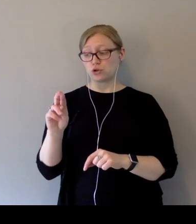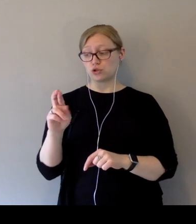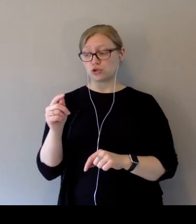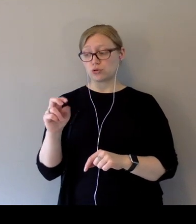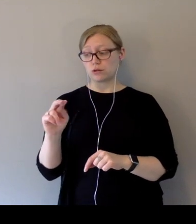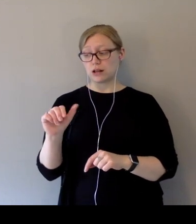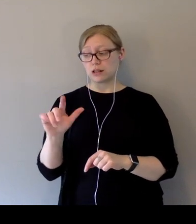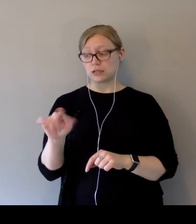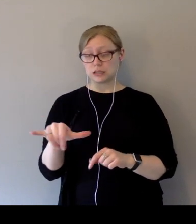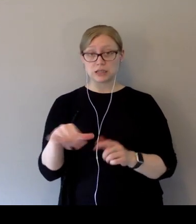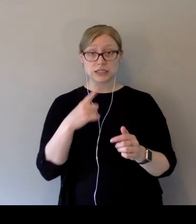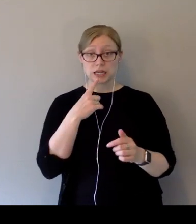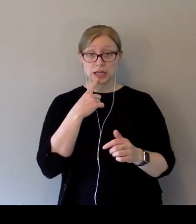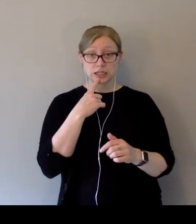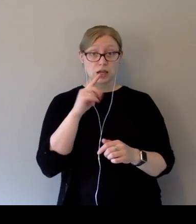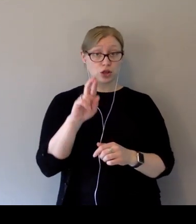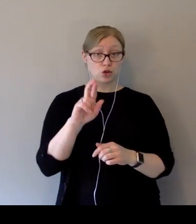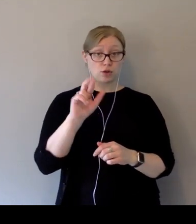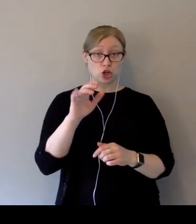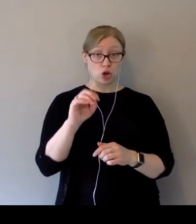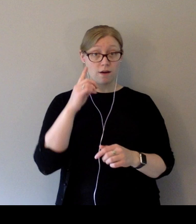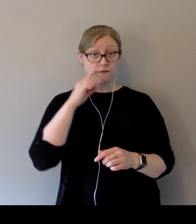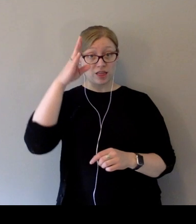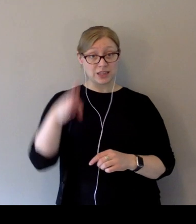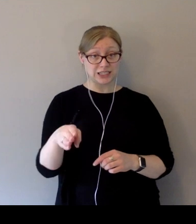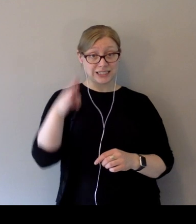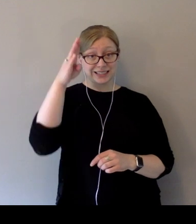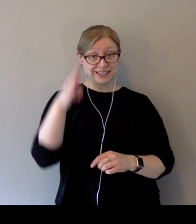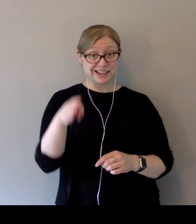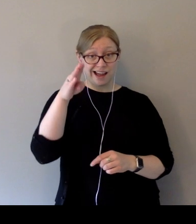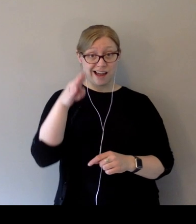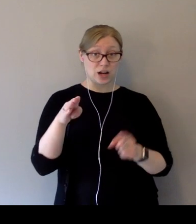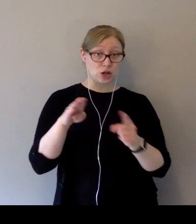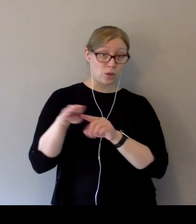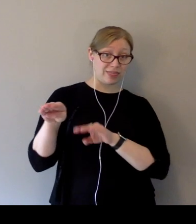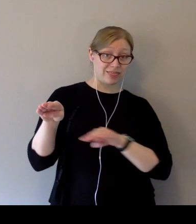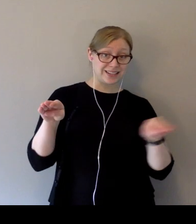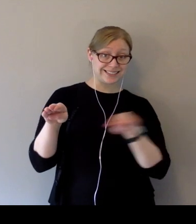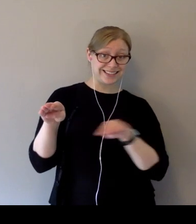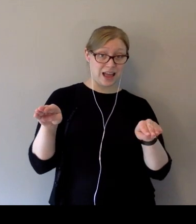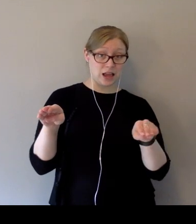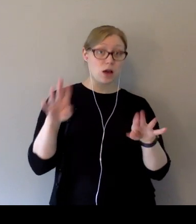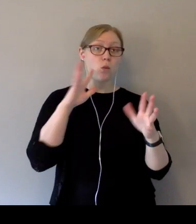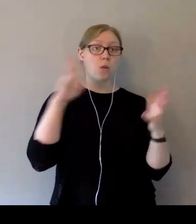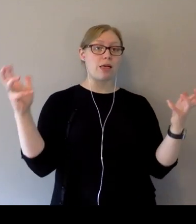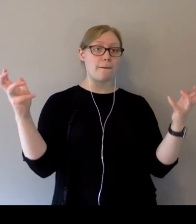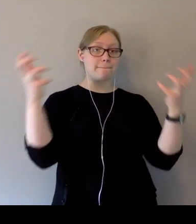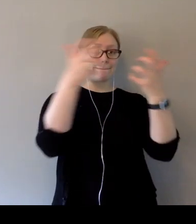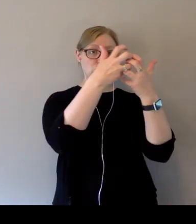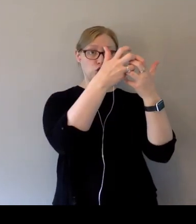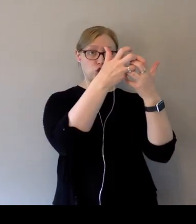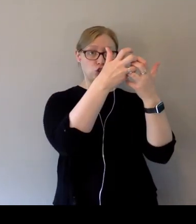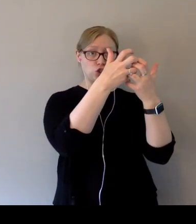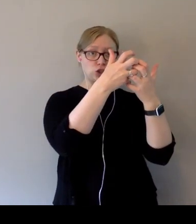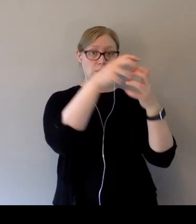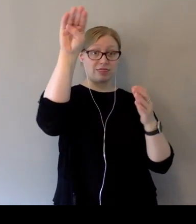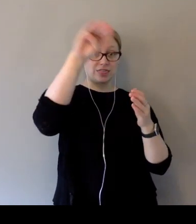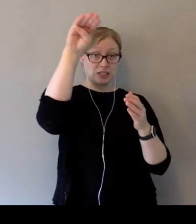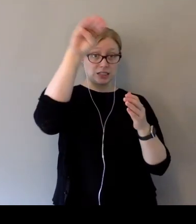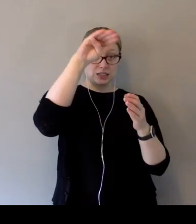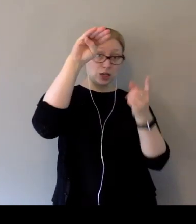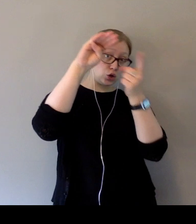these sides, so this side to this side, is going to match the ratio of this